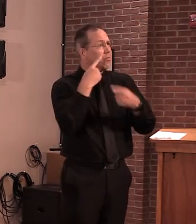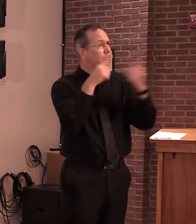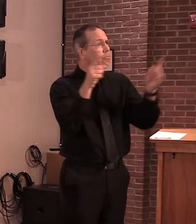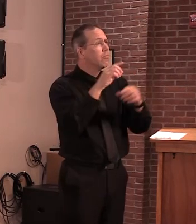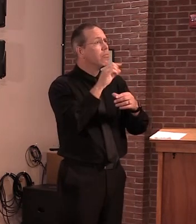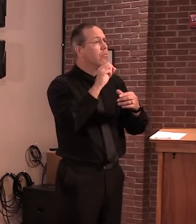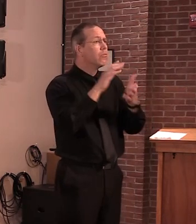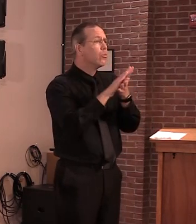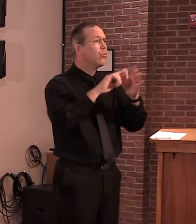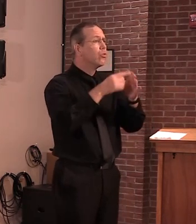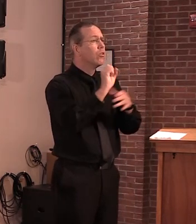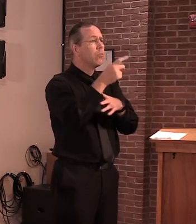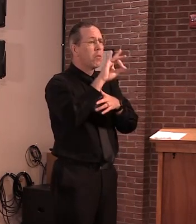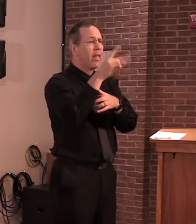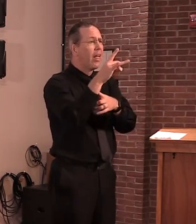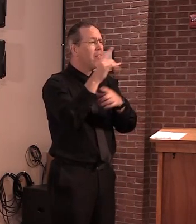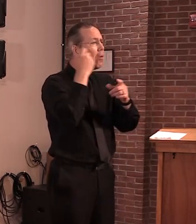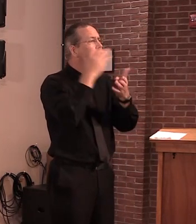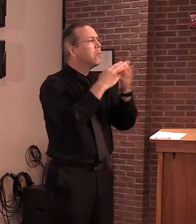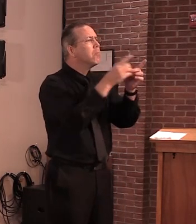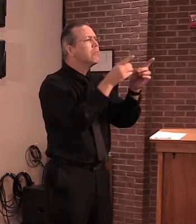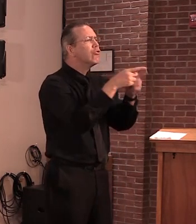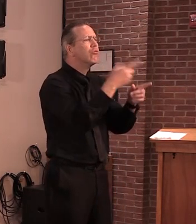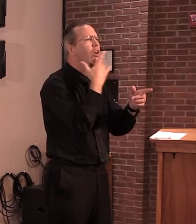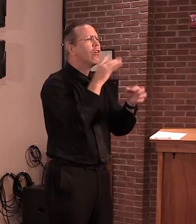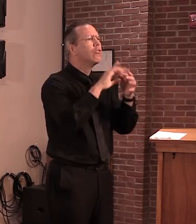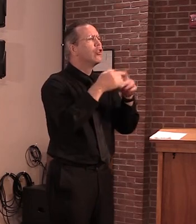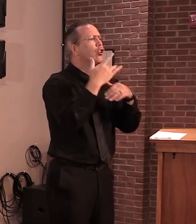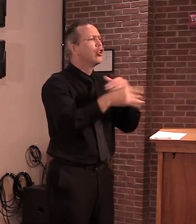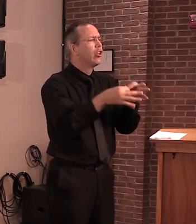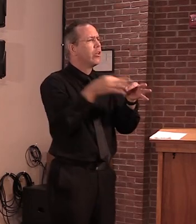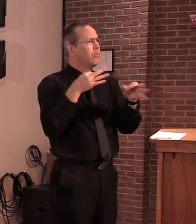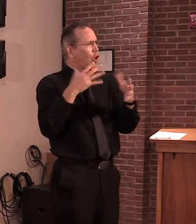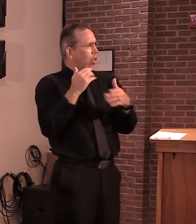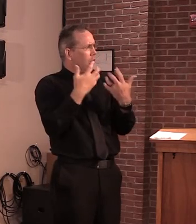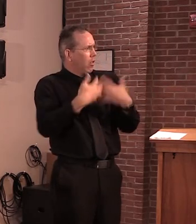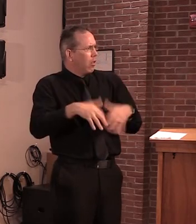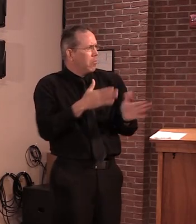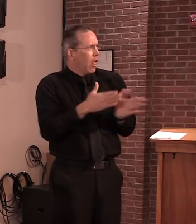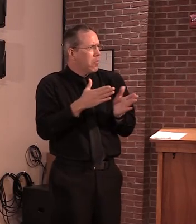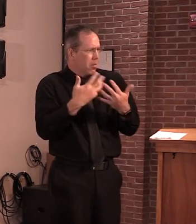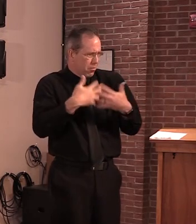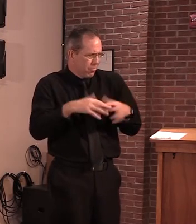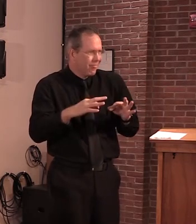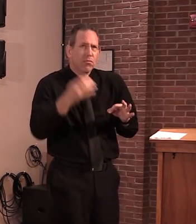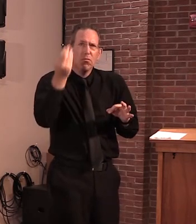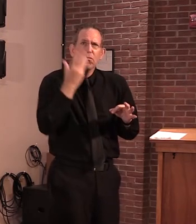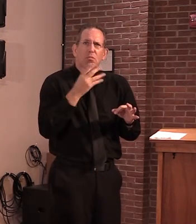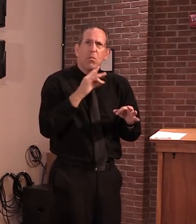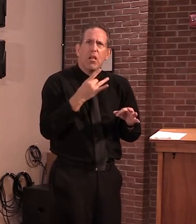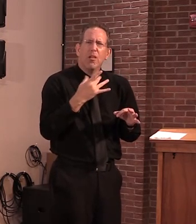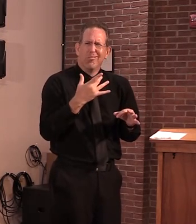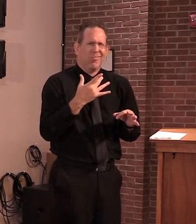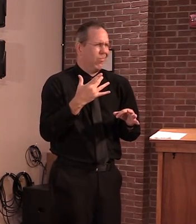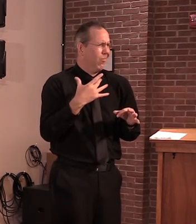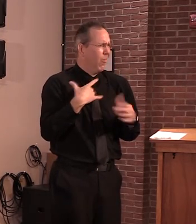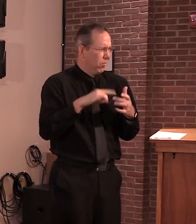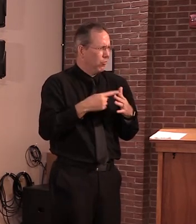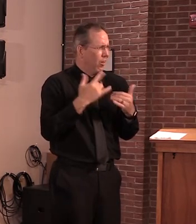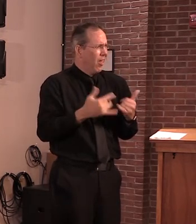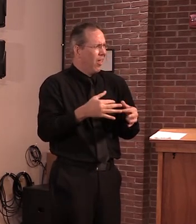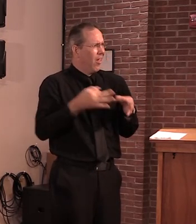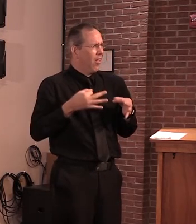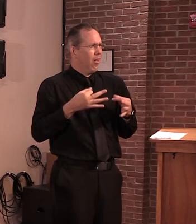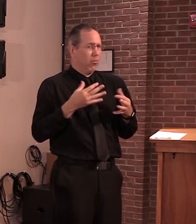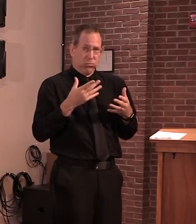would really, to answer your question, be really required to have the governor's order produced. And as the governor announced intention to publish the order